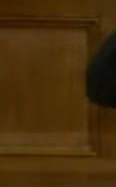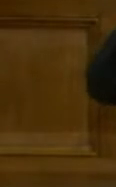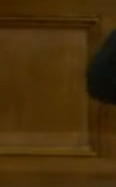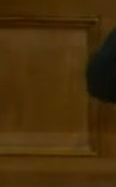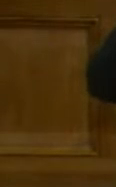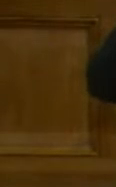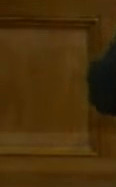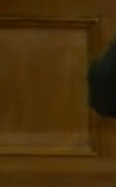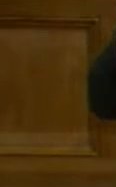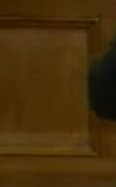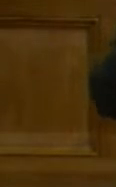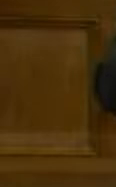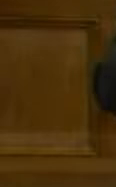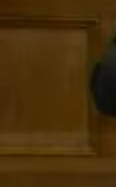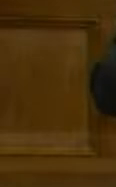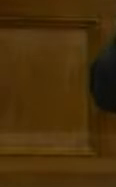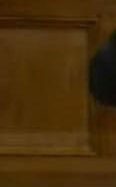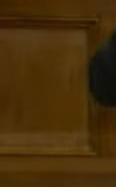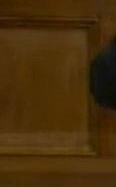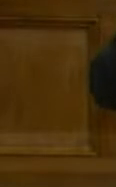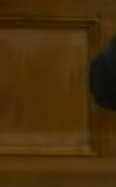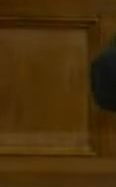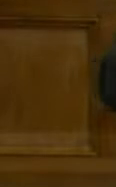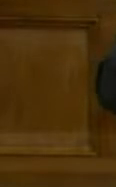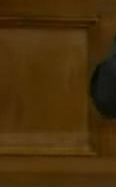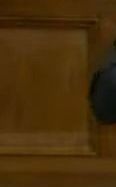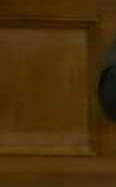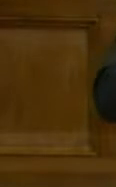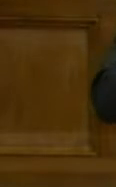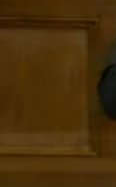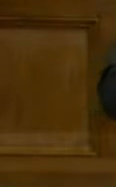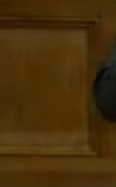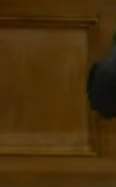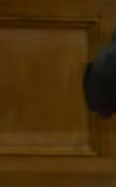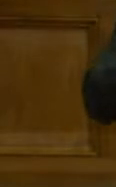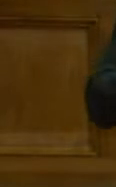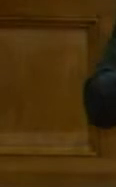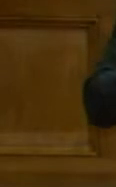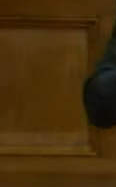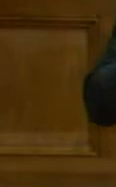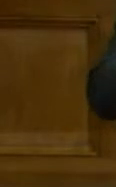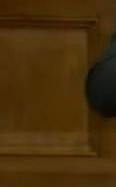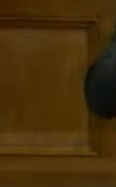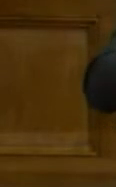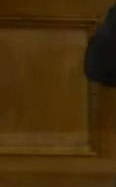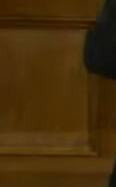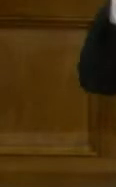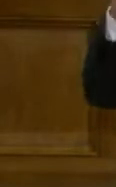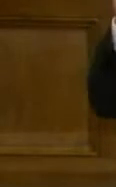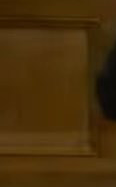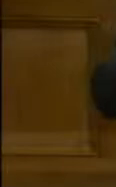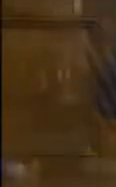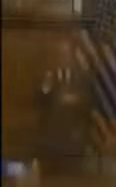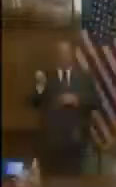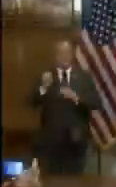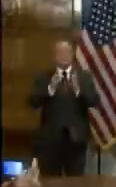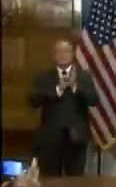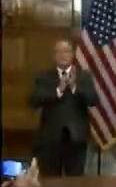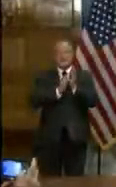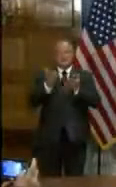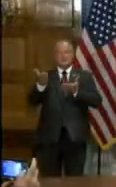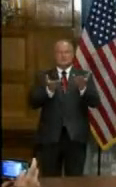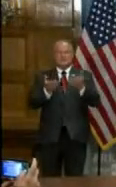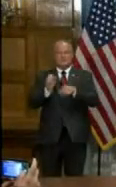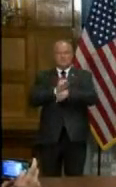Wing, Representative Wing, and Senator Irvin has been very supportive of having payments for emergency medical